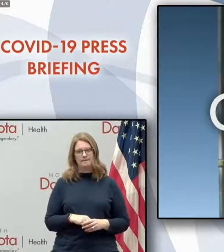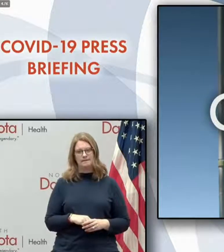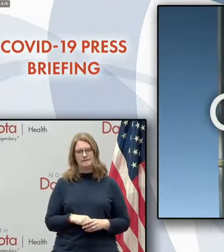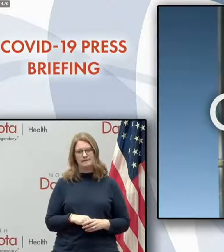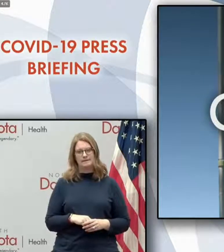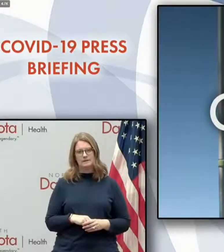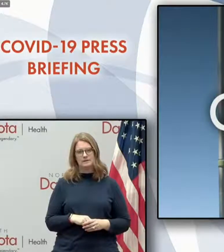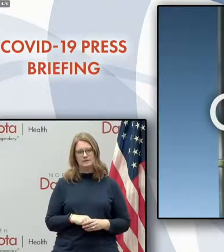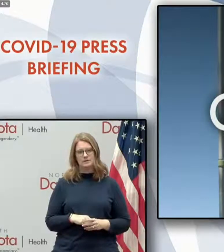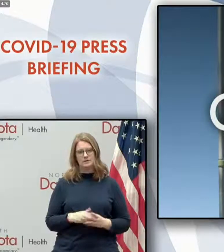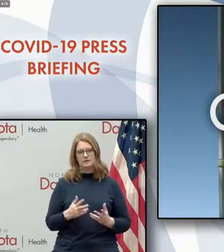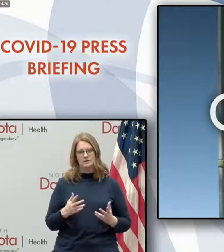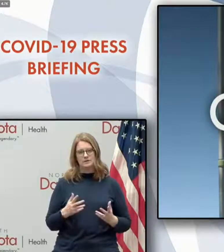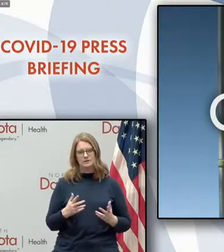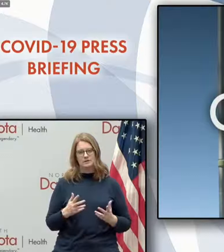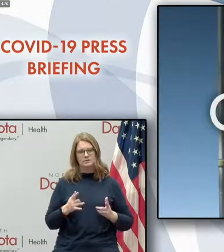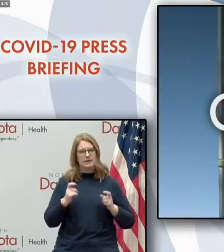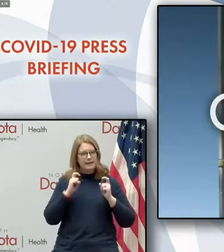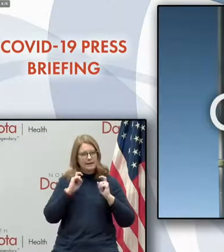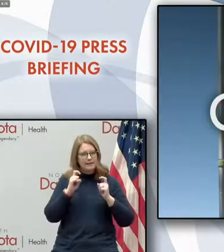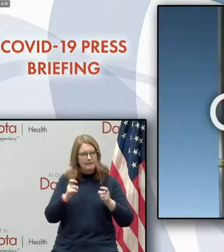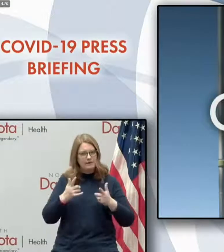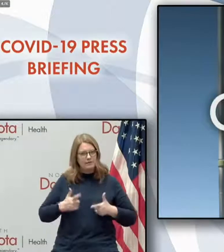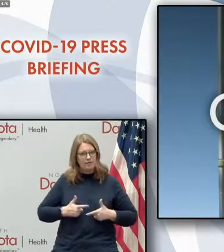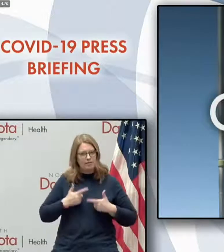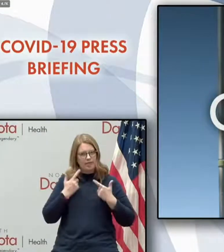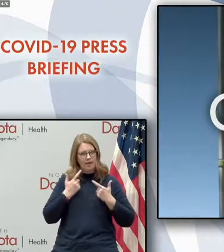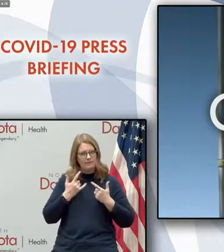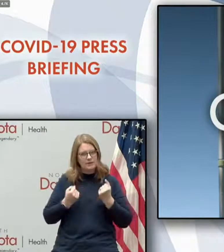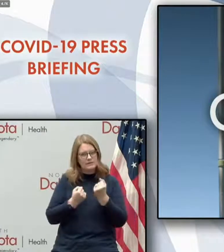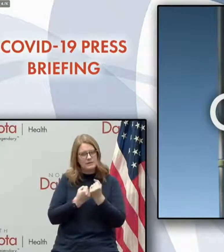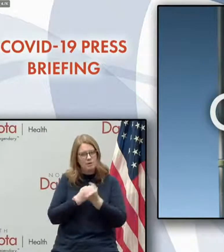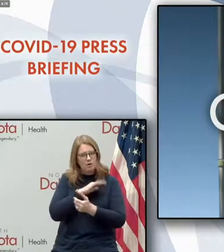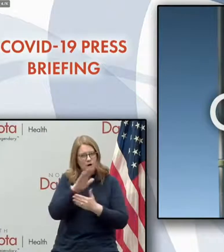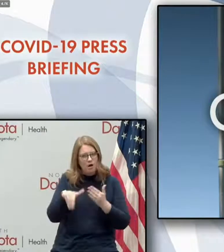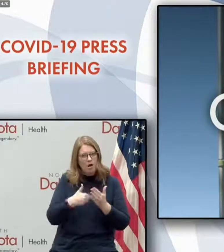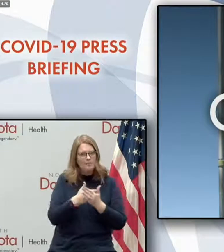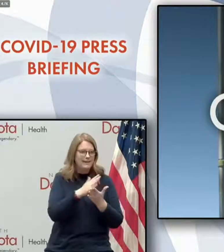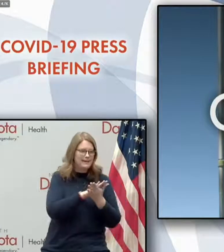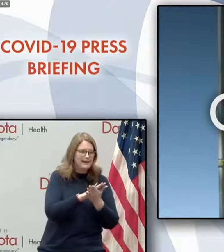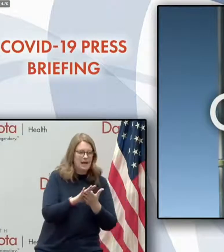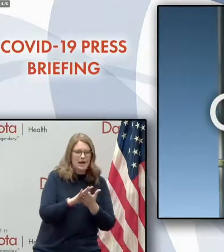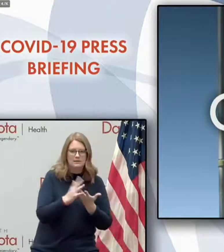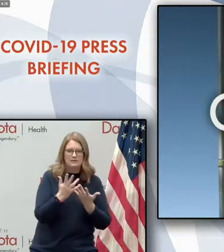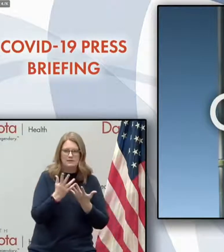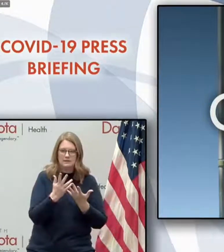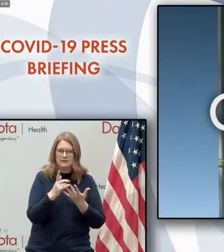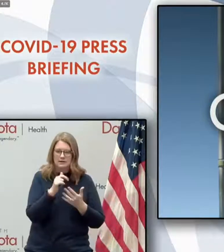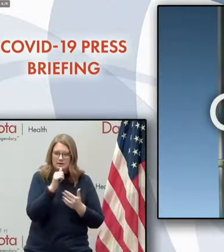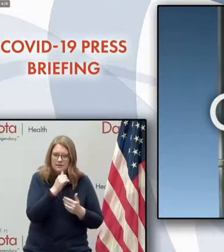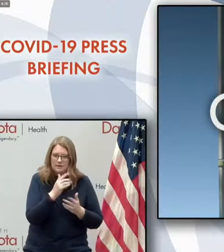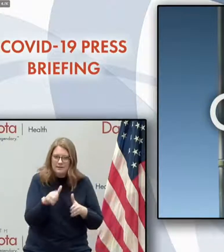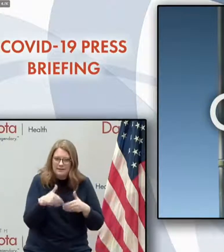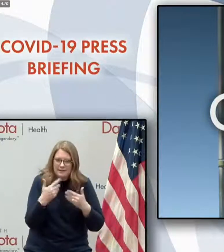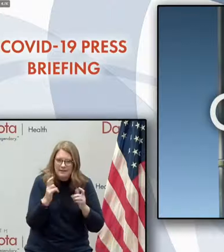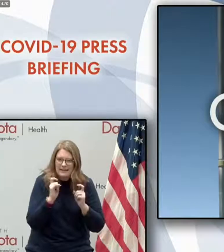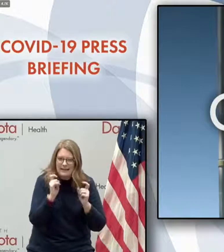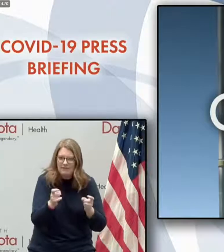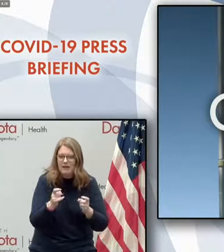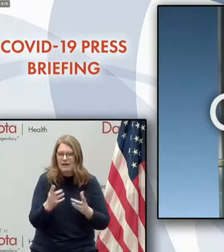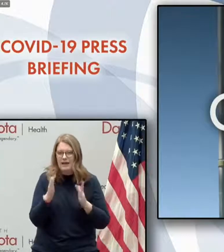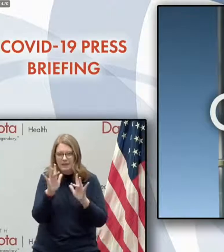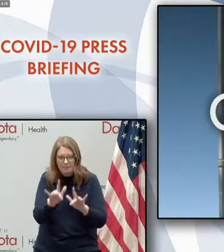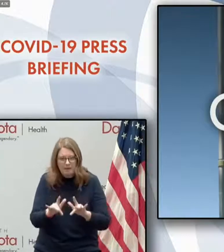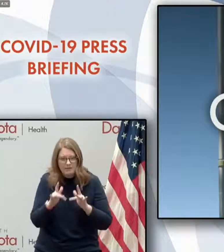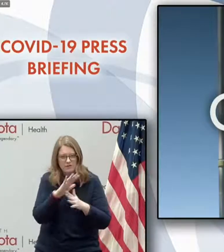Said, make a gift of your life and lift all by being kind, considerate, forgiving, and compassionate at all times and